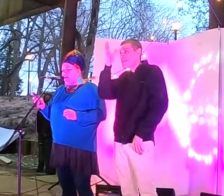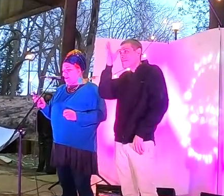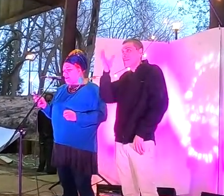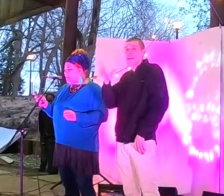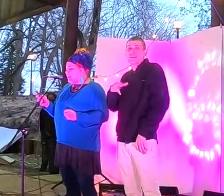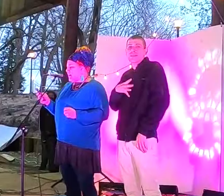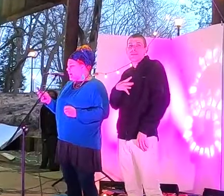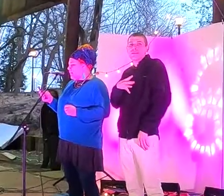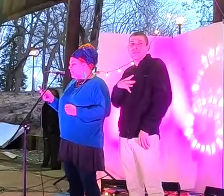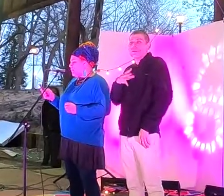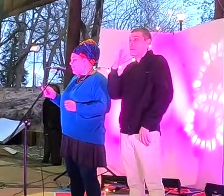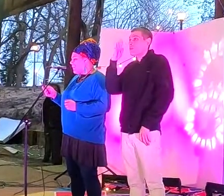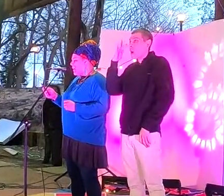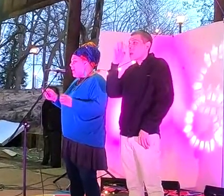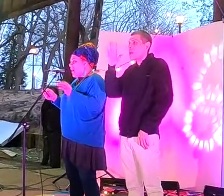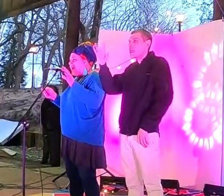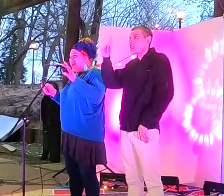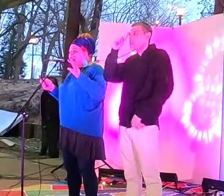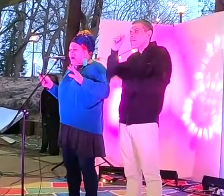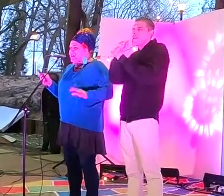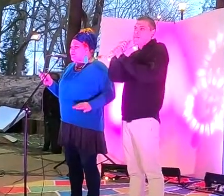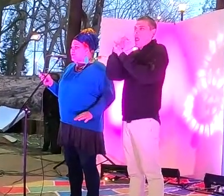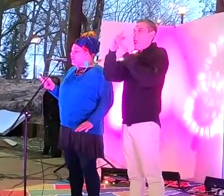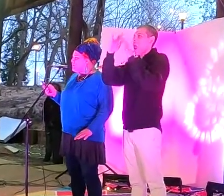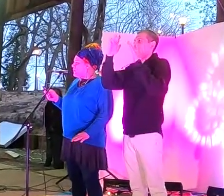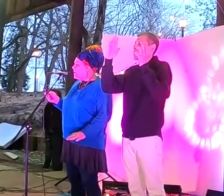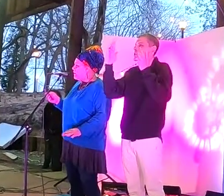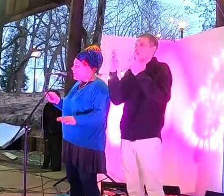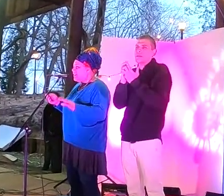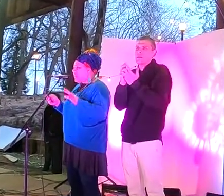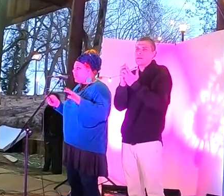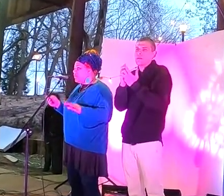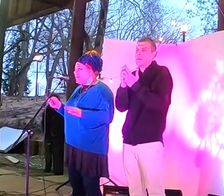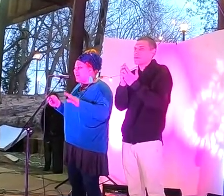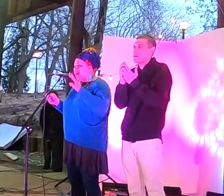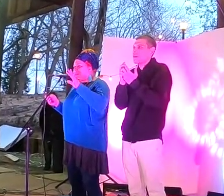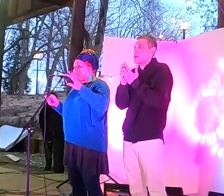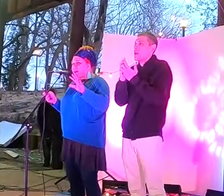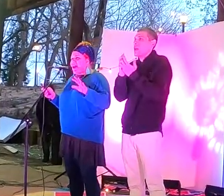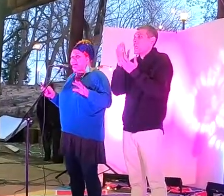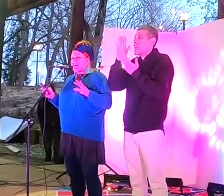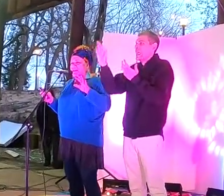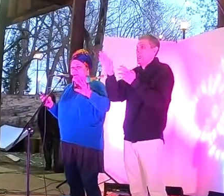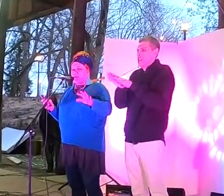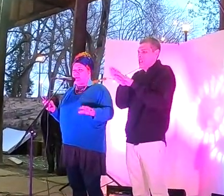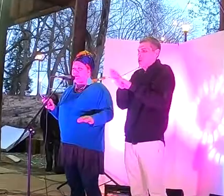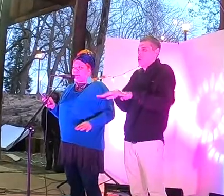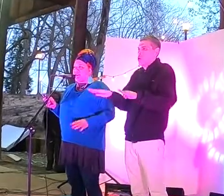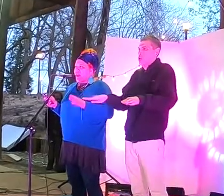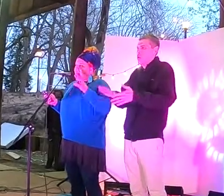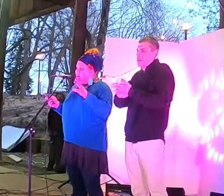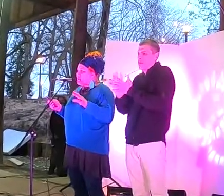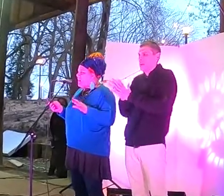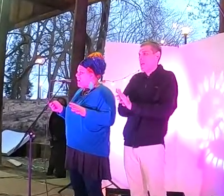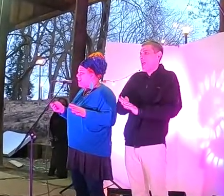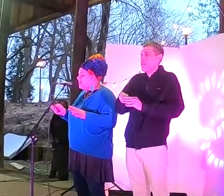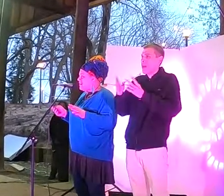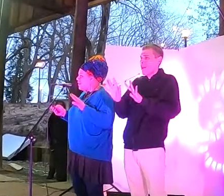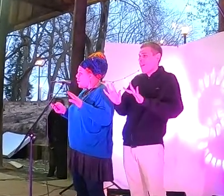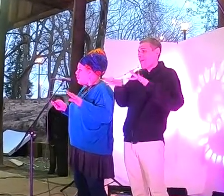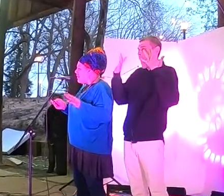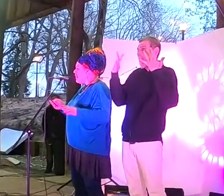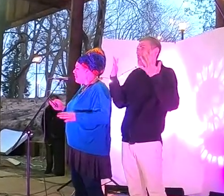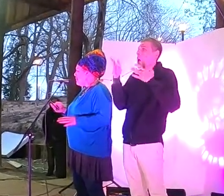his fantasy. I had his children diluted. They passed into privilege. I could